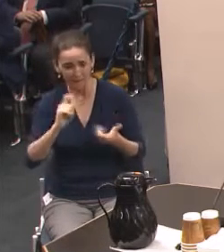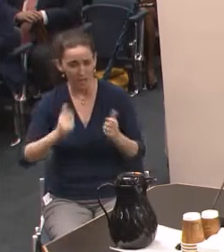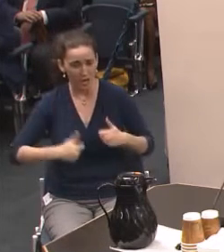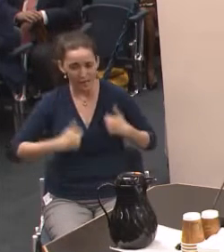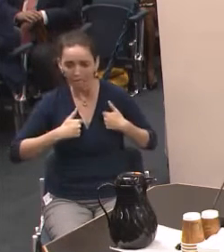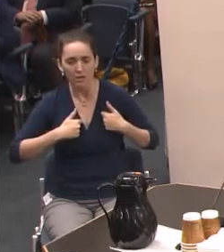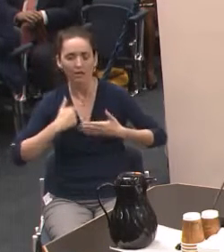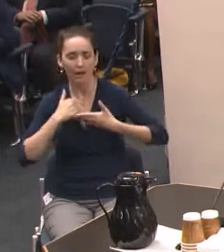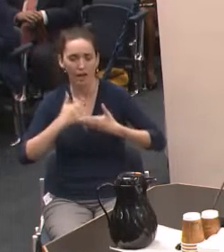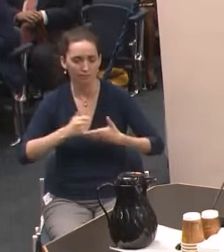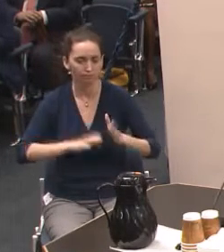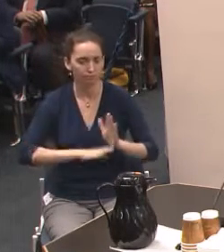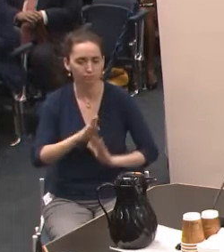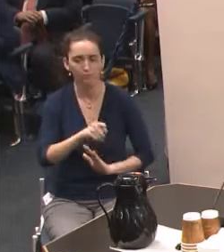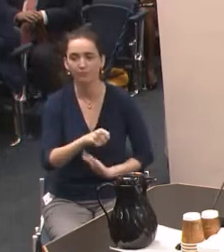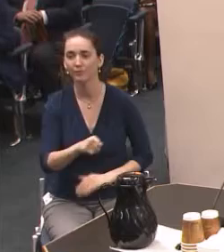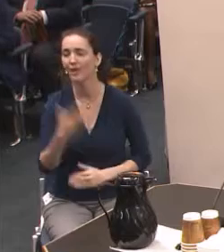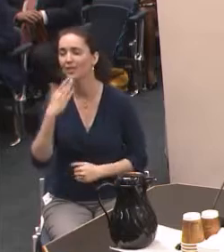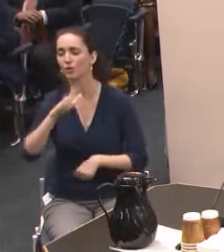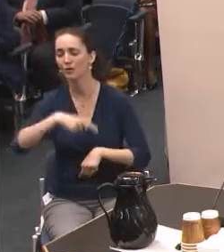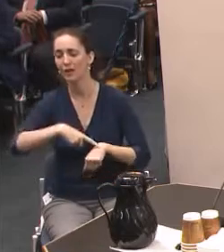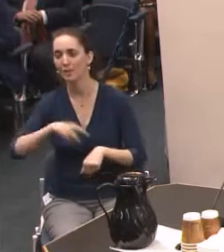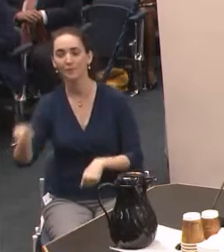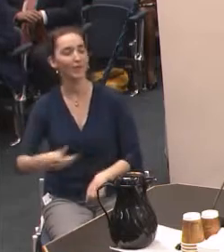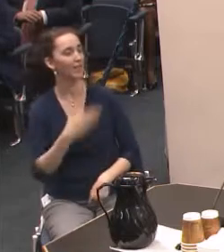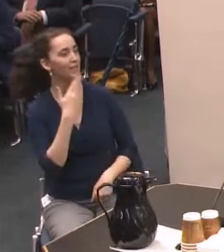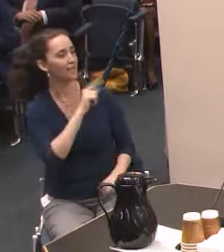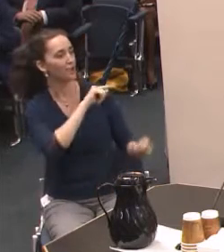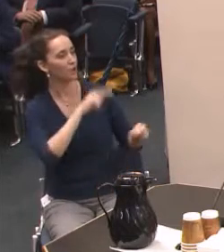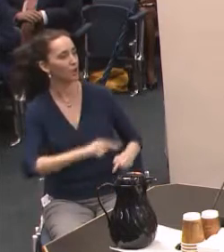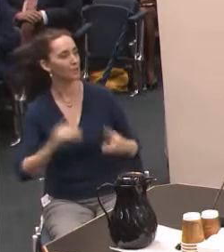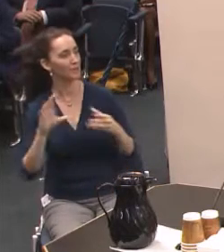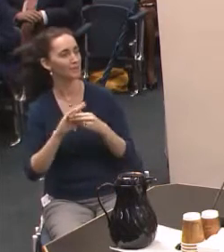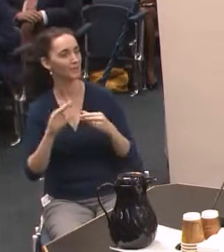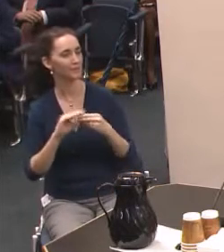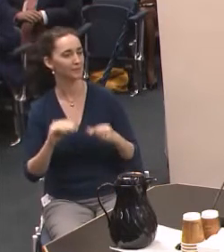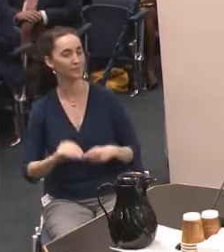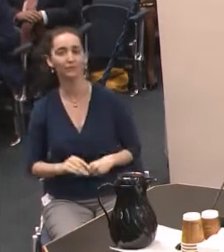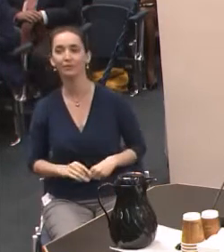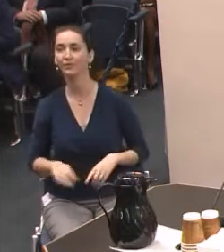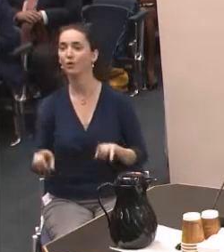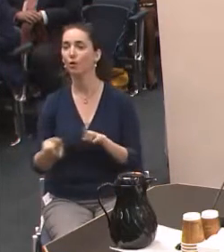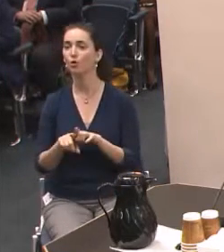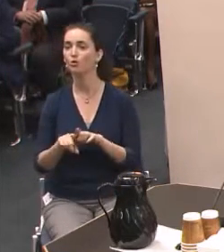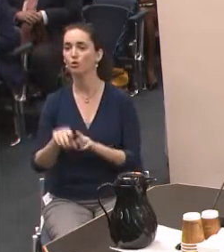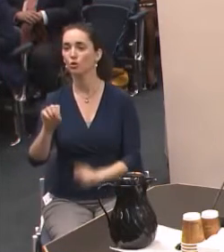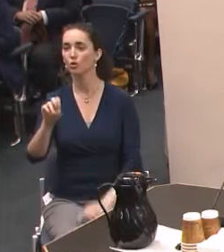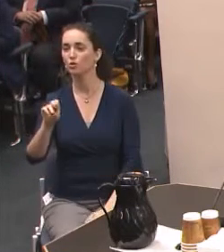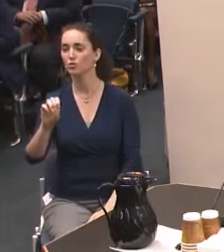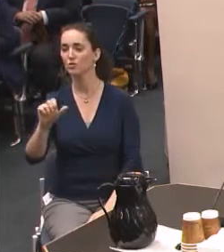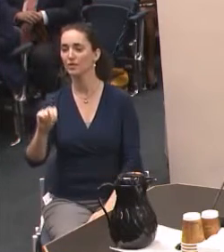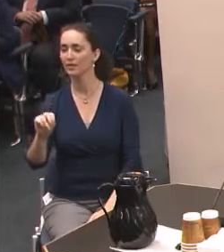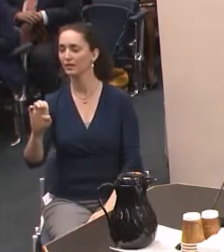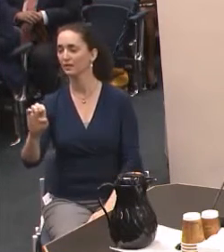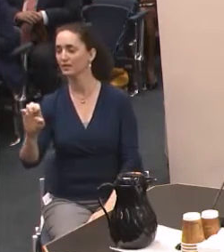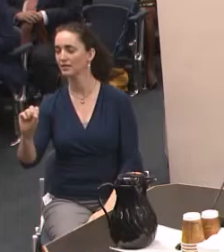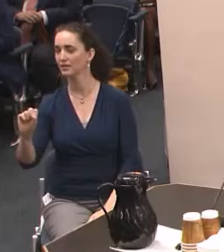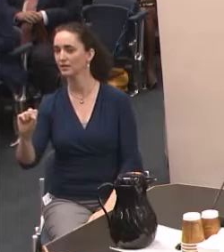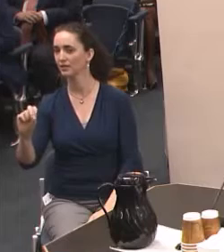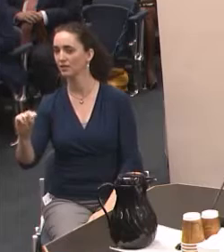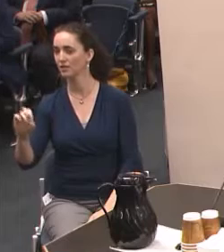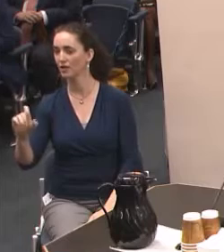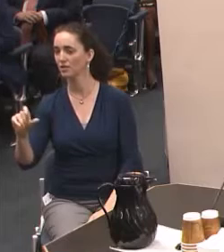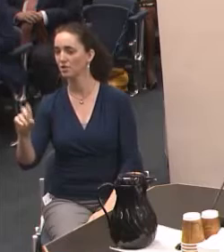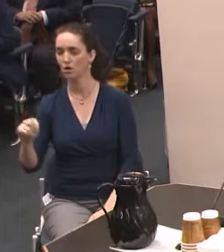time. Thank you very much for coming to testify. You're welcome. And we also have Susan East Nelson